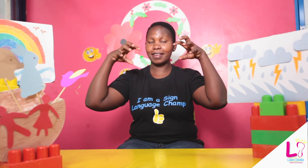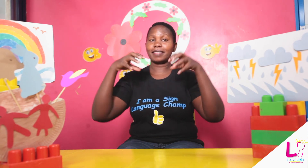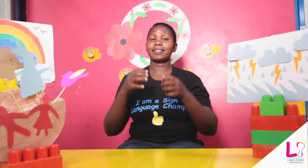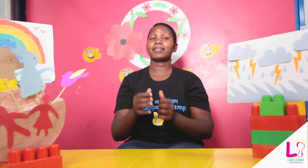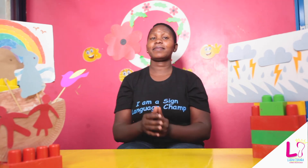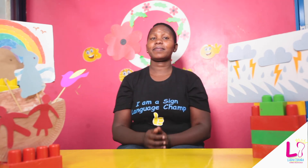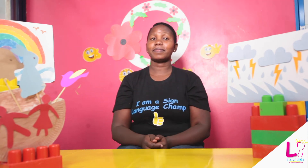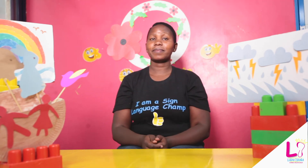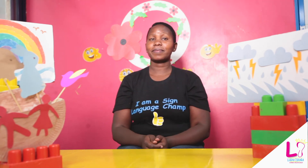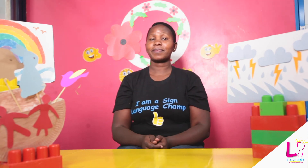rain,